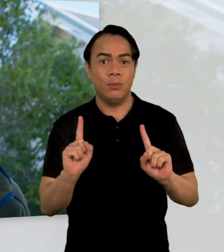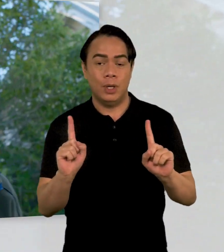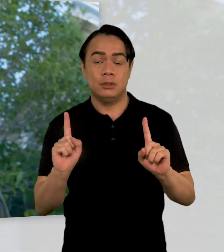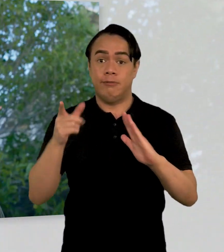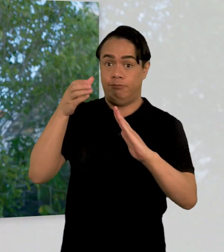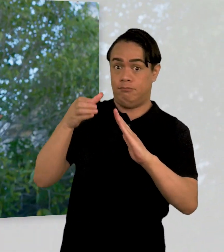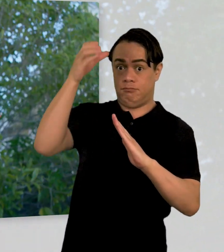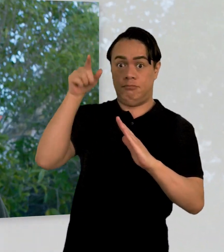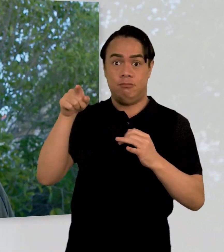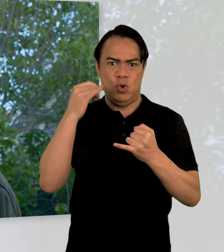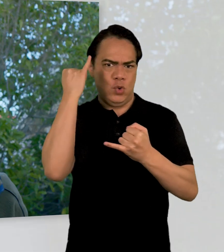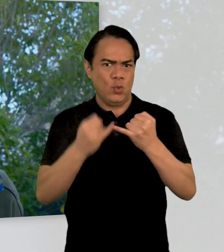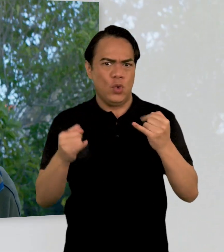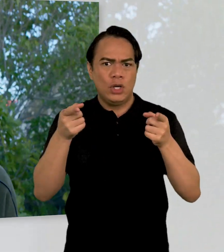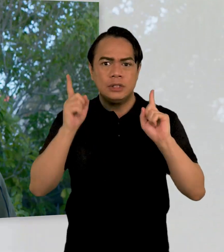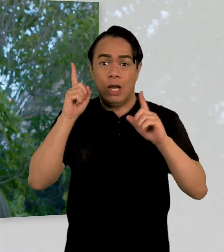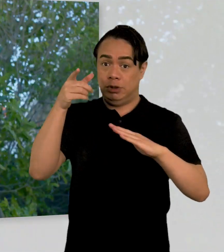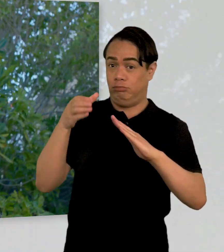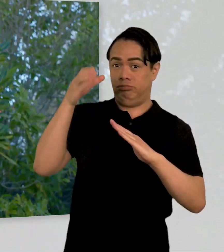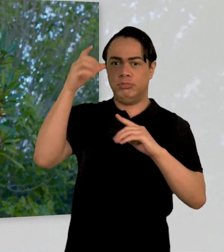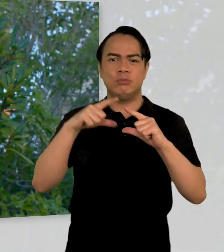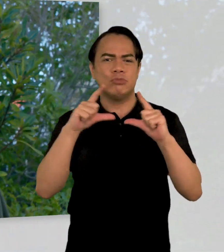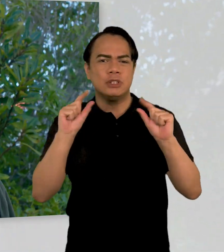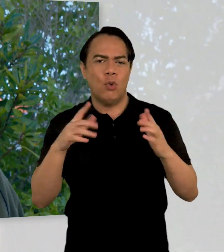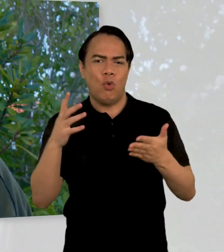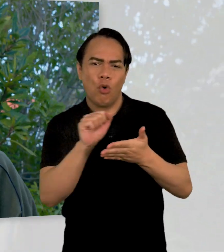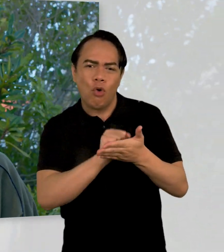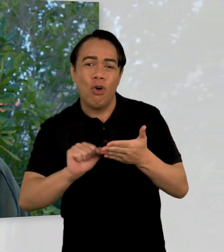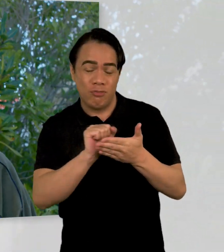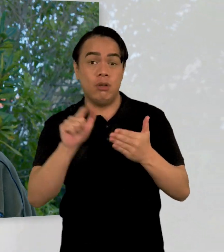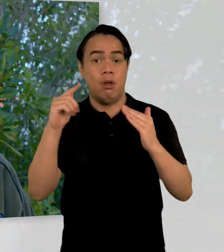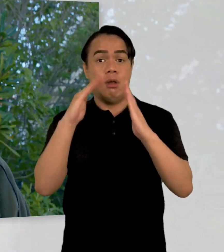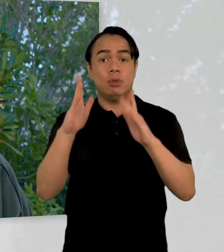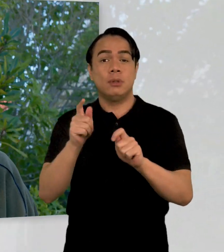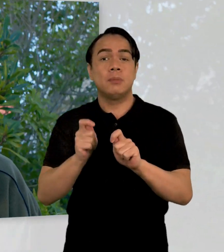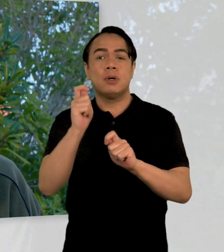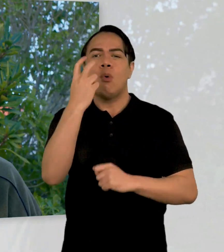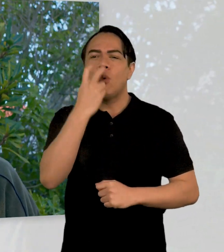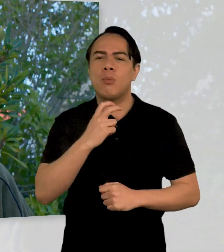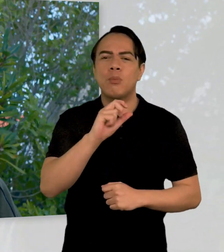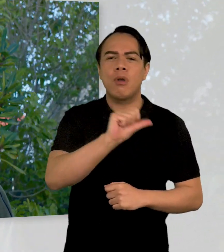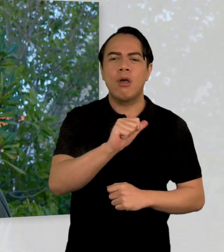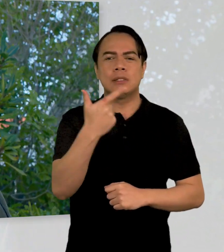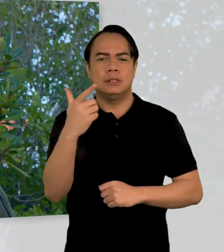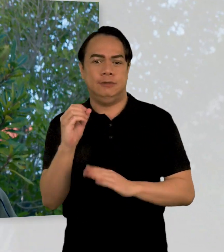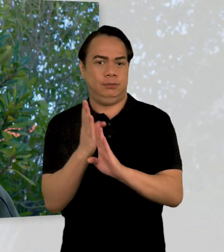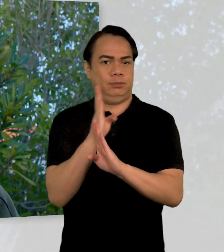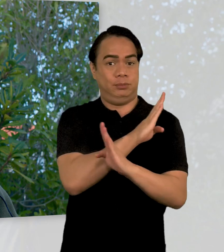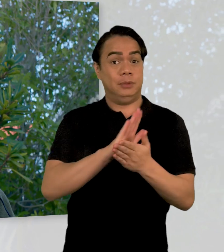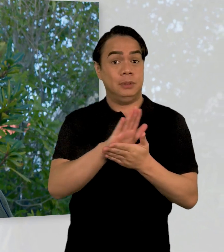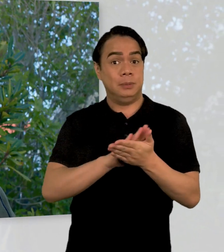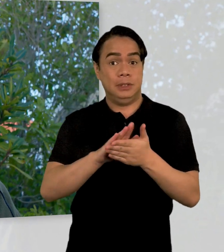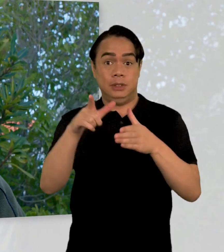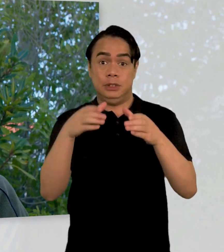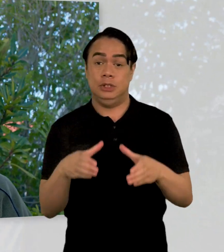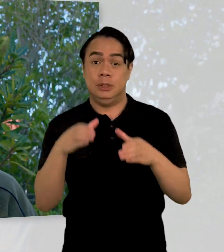Christchurch and Kaikoura. The most dangerous chimneys are built from brick or concrete, and the ones found in homes built before the 1970s, they don't have